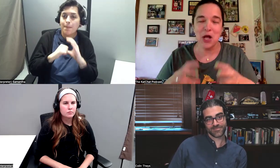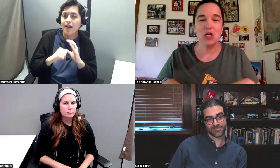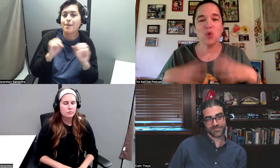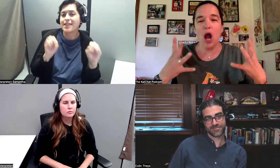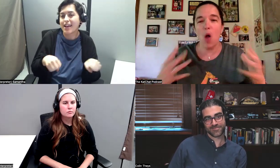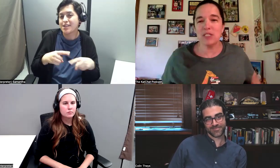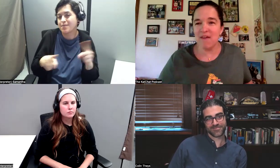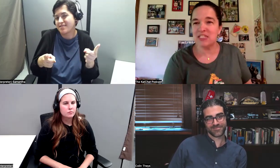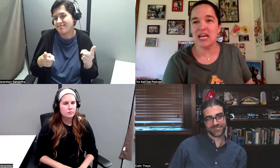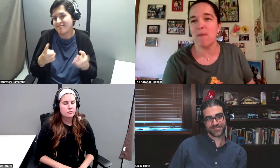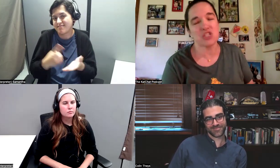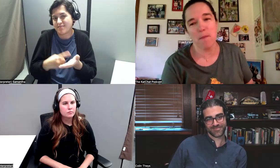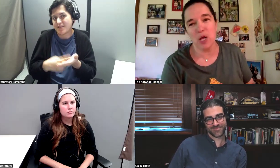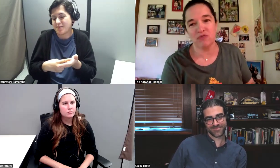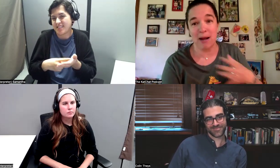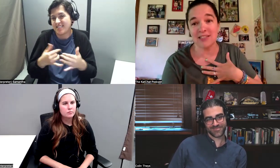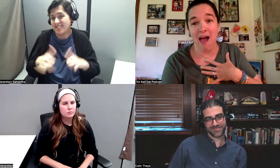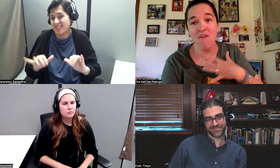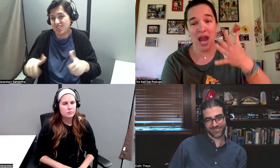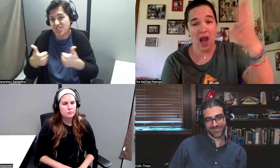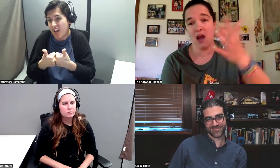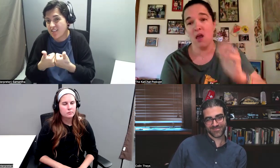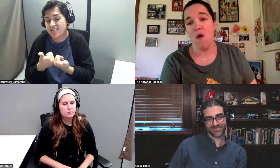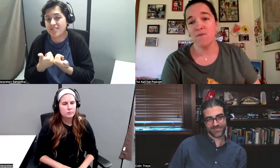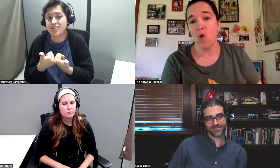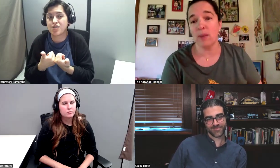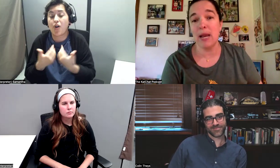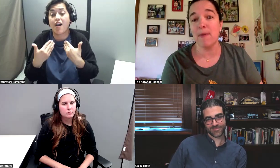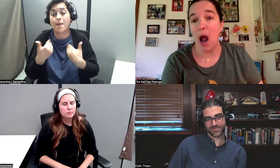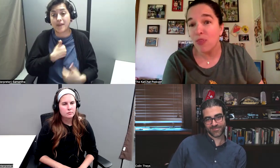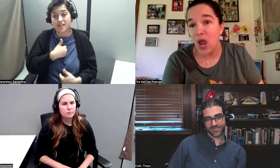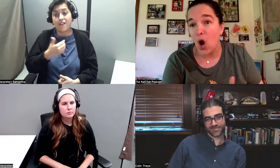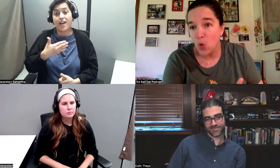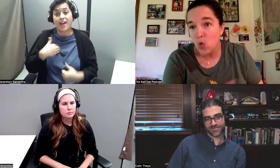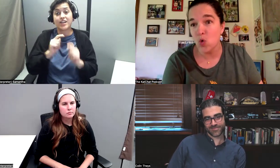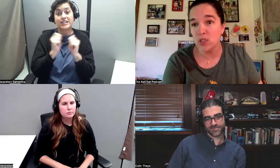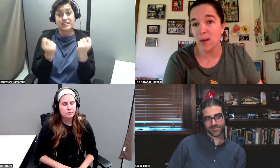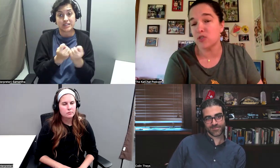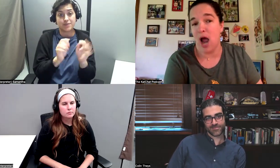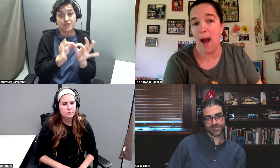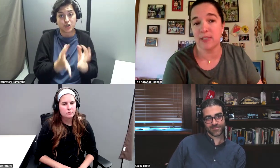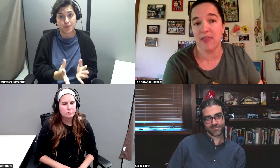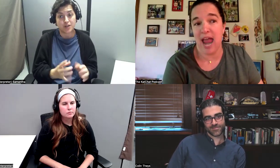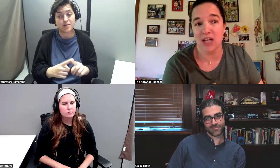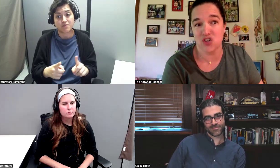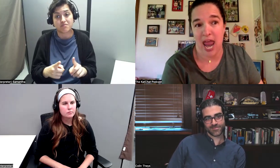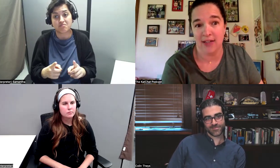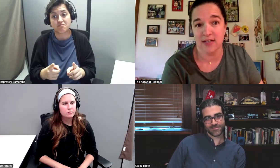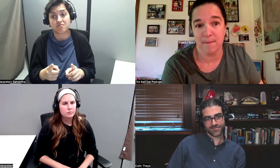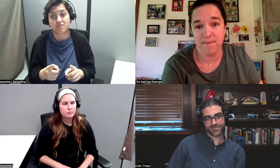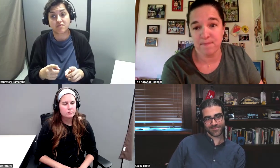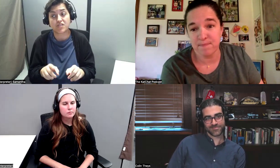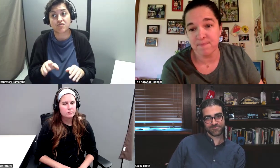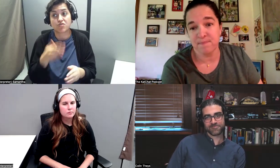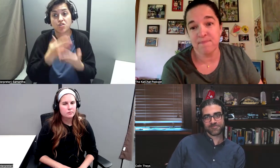up. So I always have a team of interpreters for myself and for the people out there who subscribe to the cat chat.